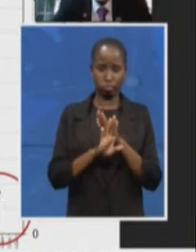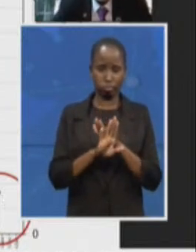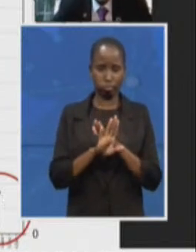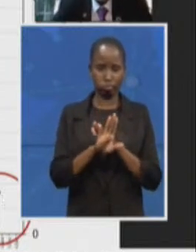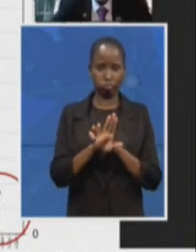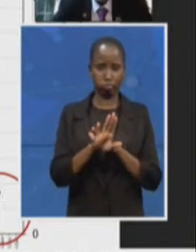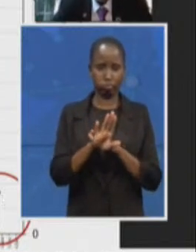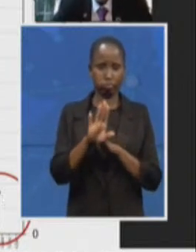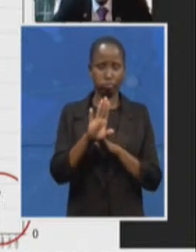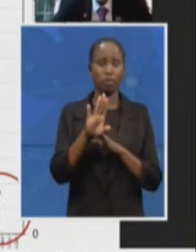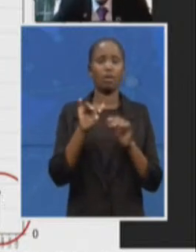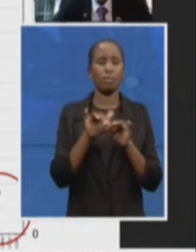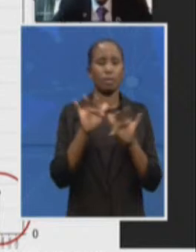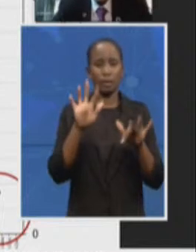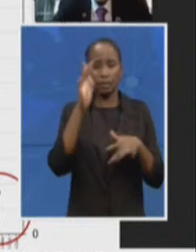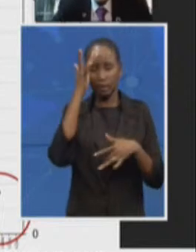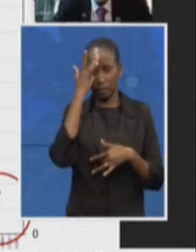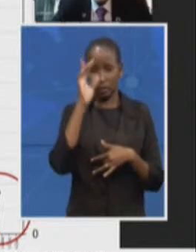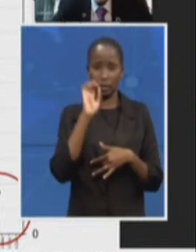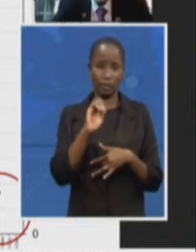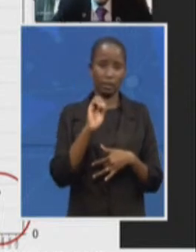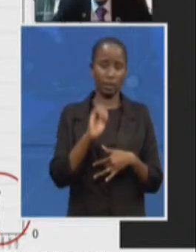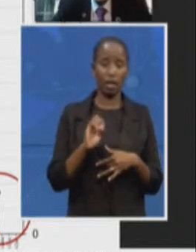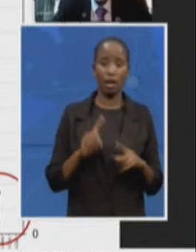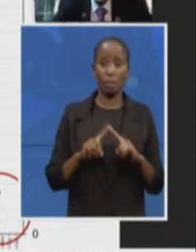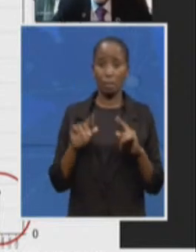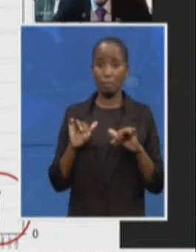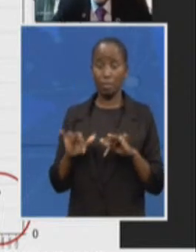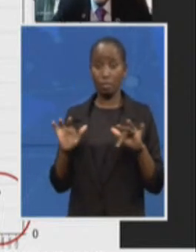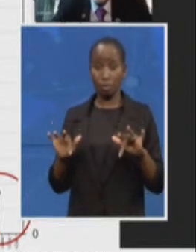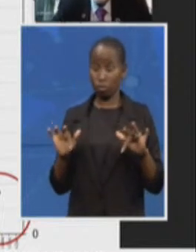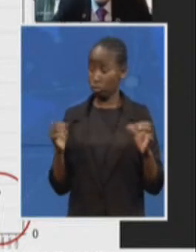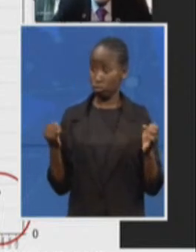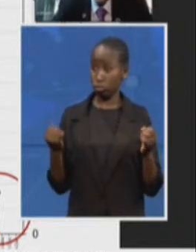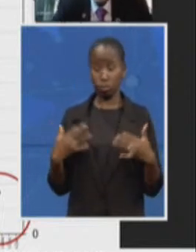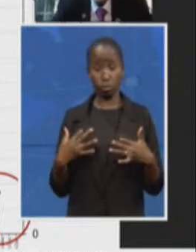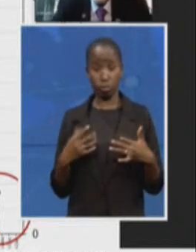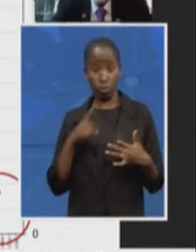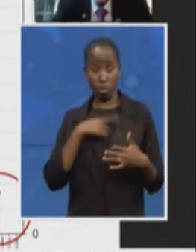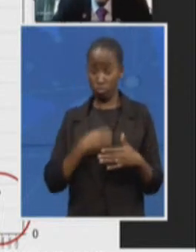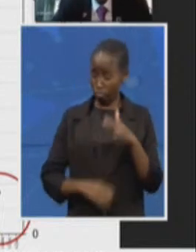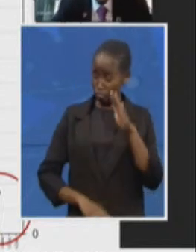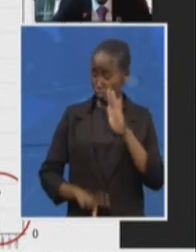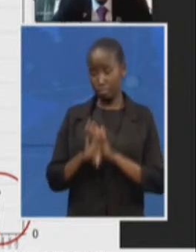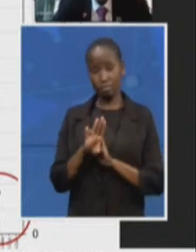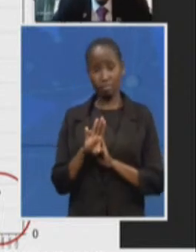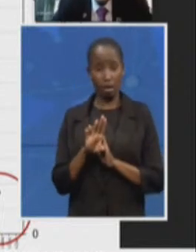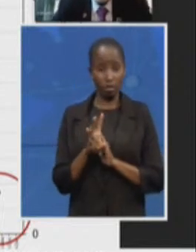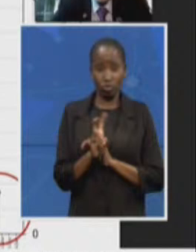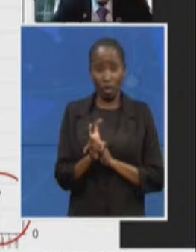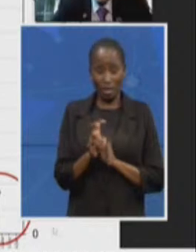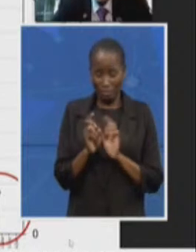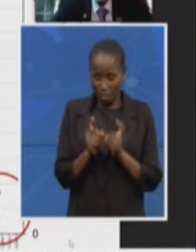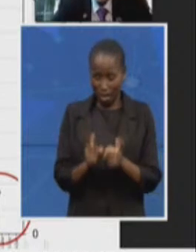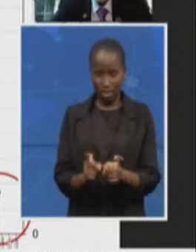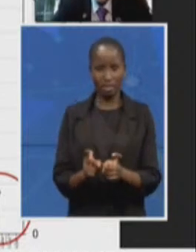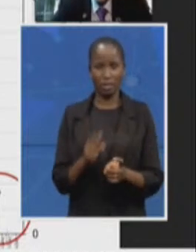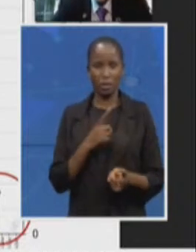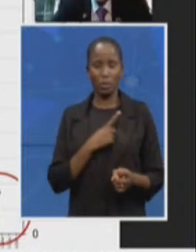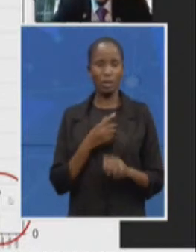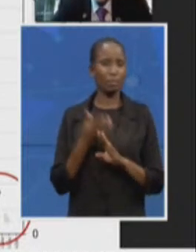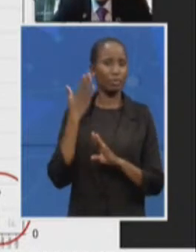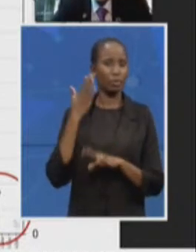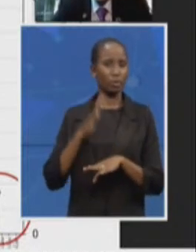how fast the numbers are going up, given that we were in low transmission until barely a week ago. And when we look